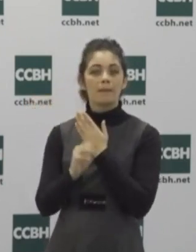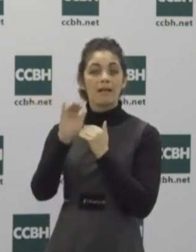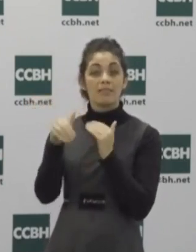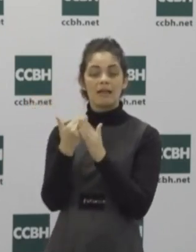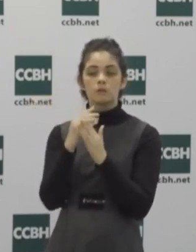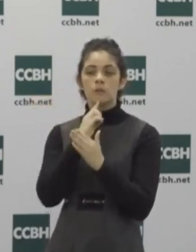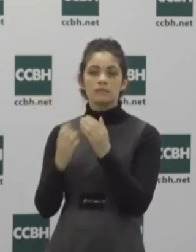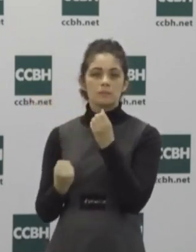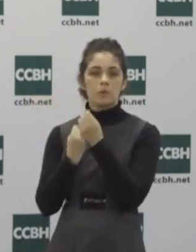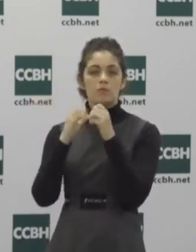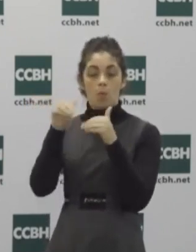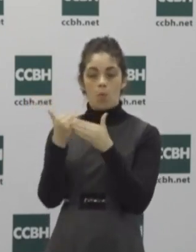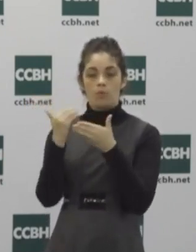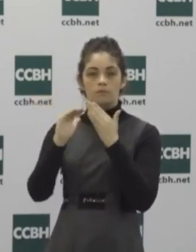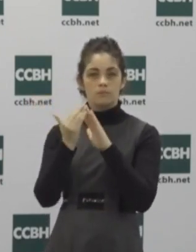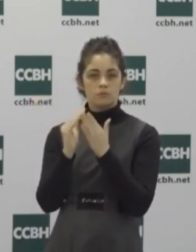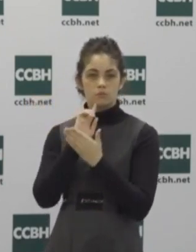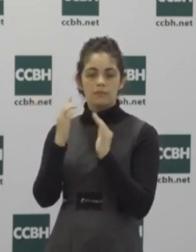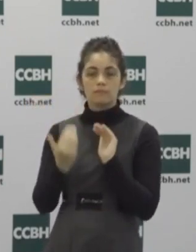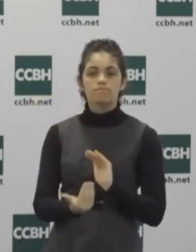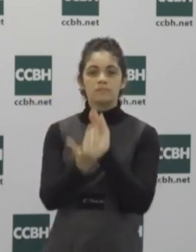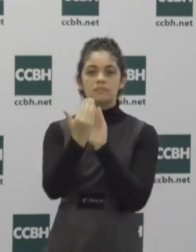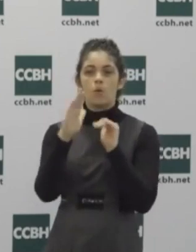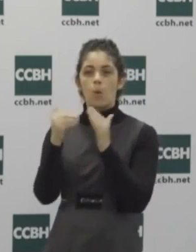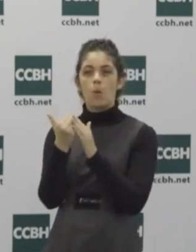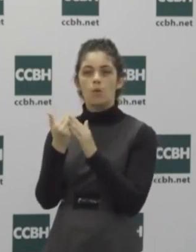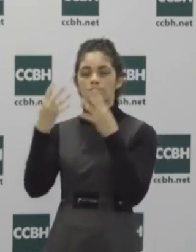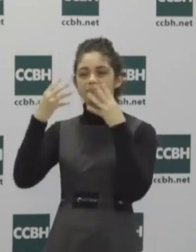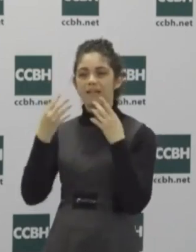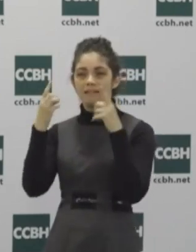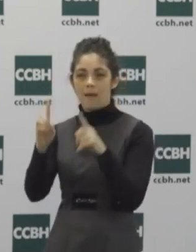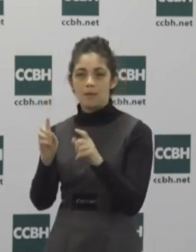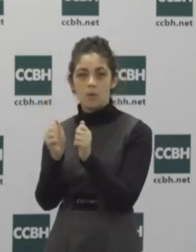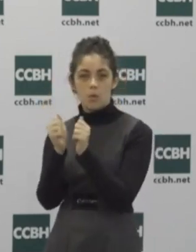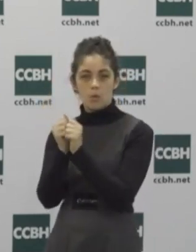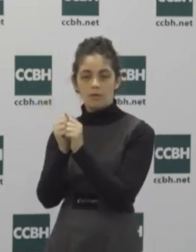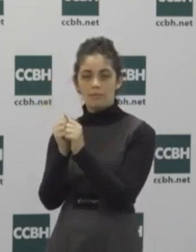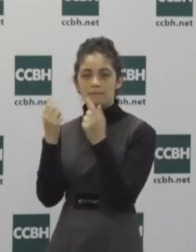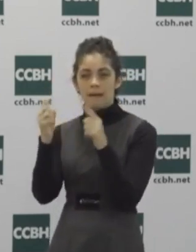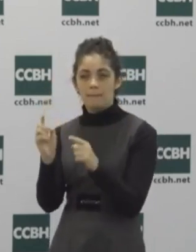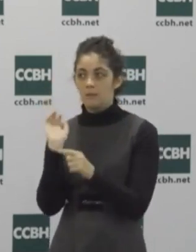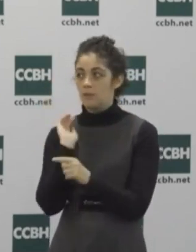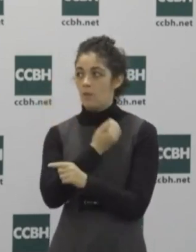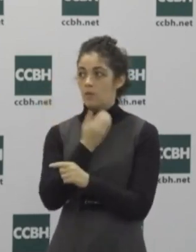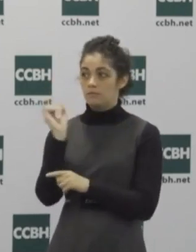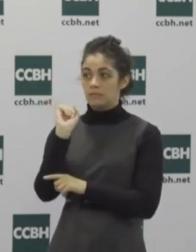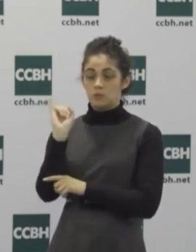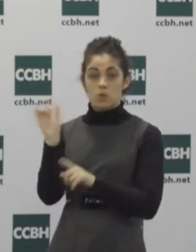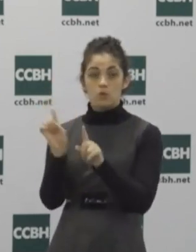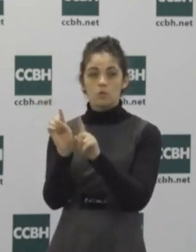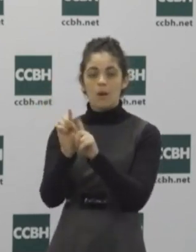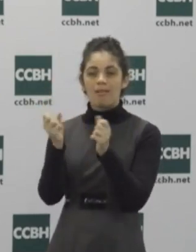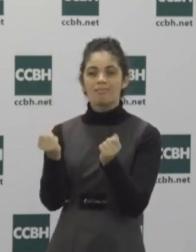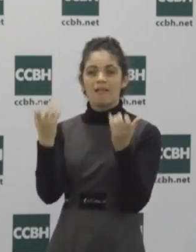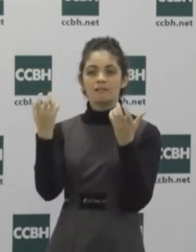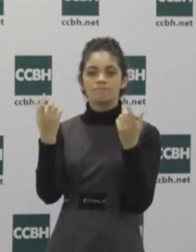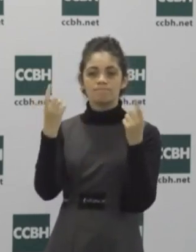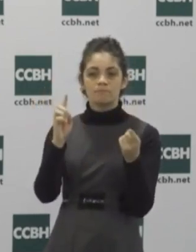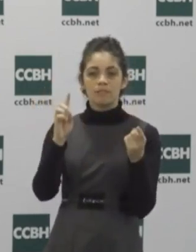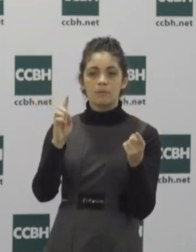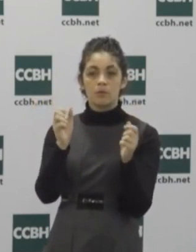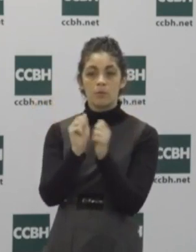up, even in the face of some of the tragedies related to this pandemic. And there are many disruptions and